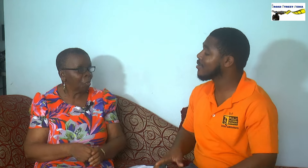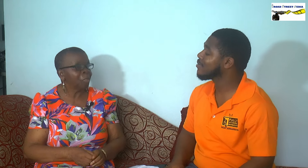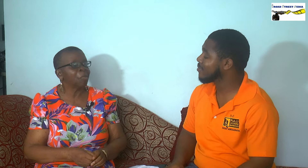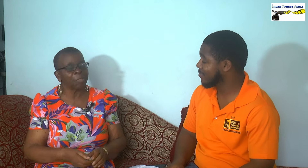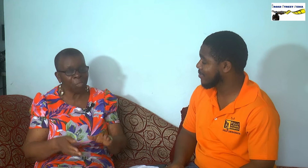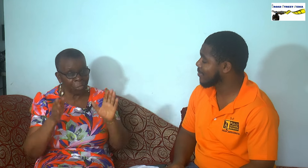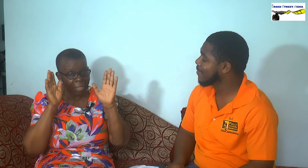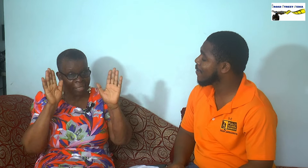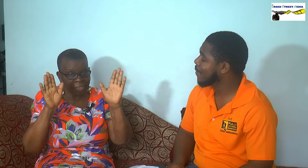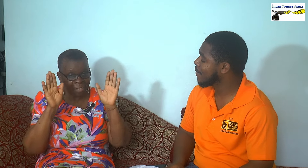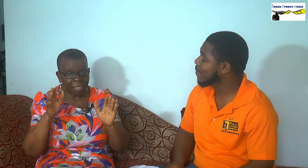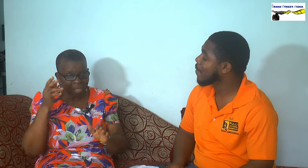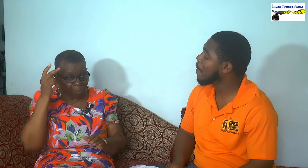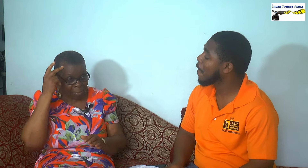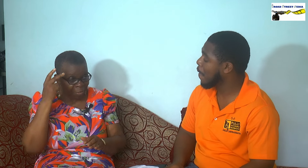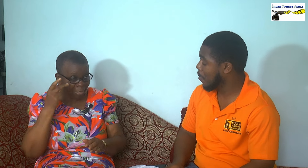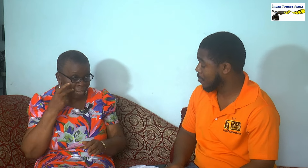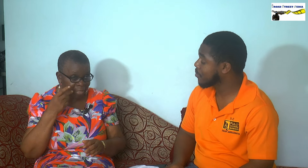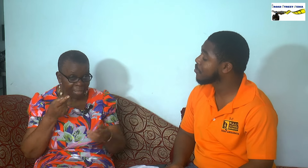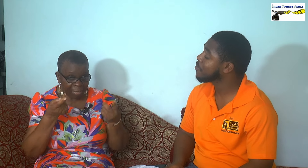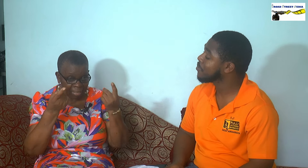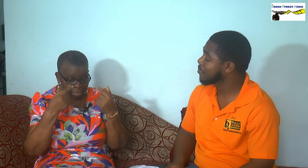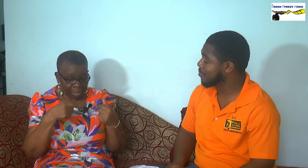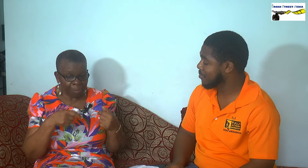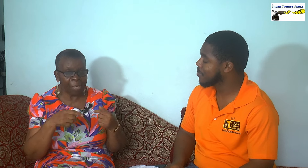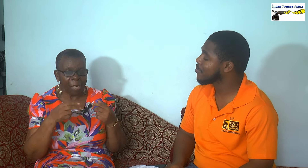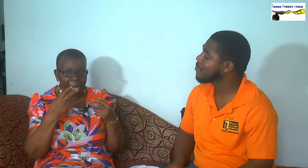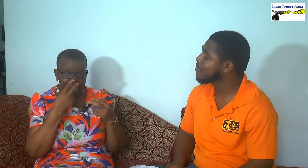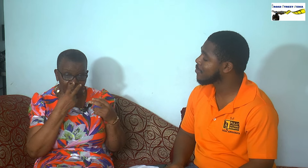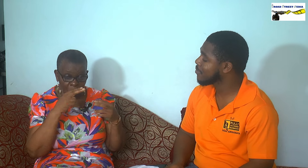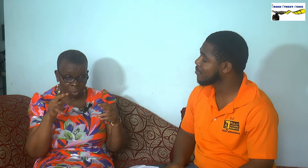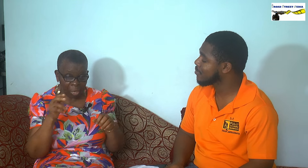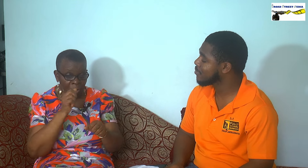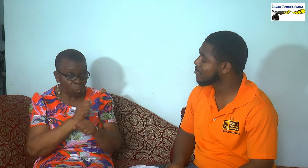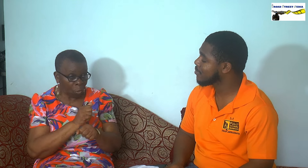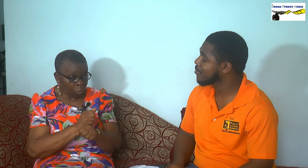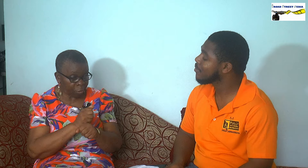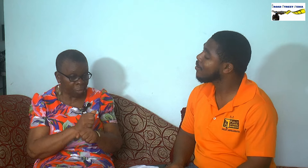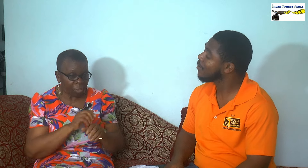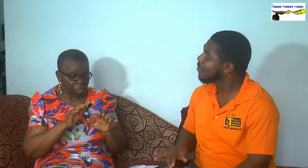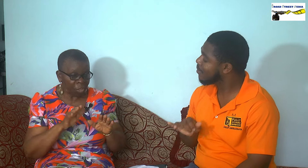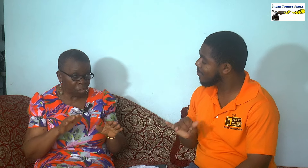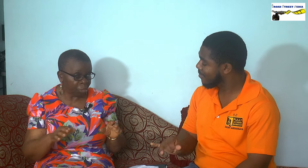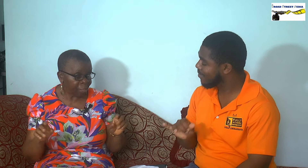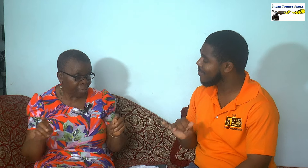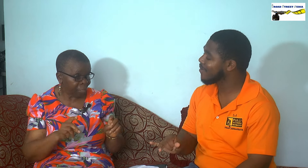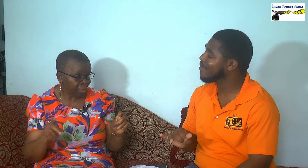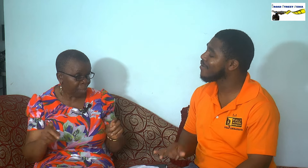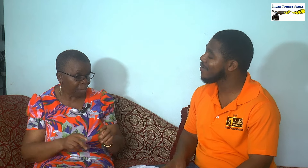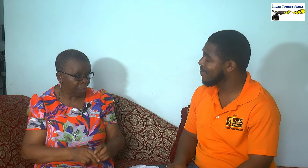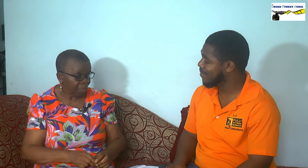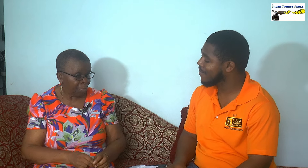Well, it was great. Parents came and looked at the work the children did